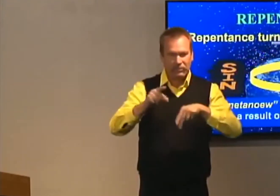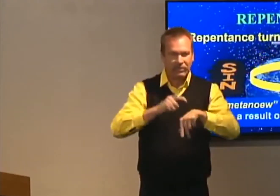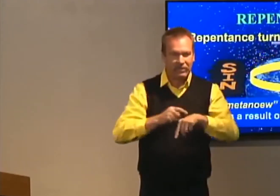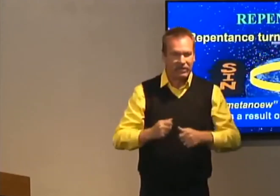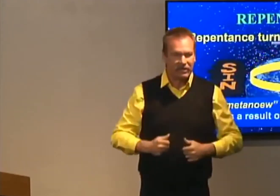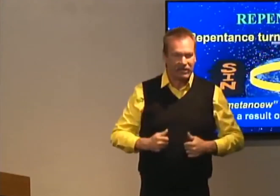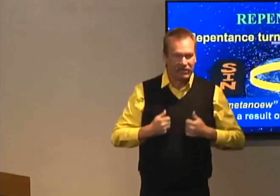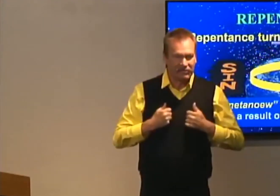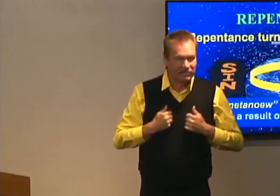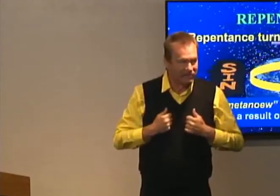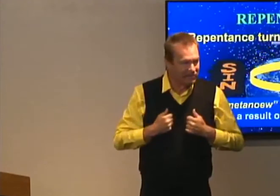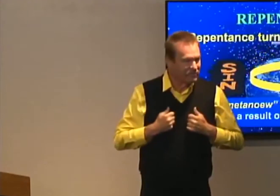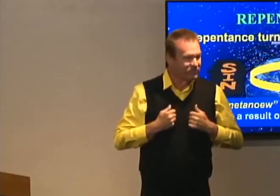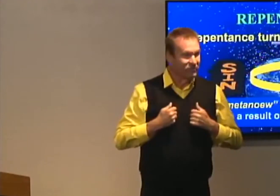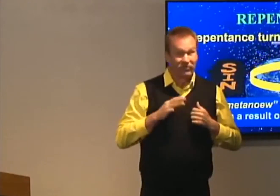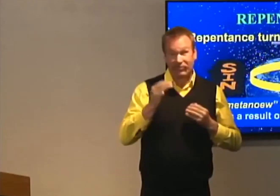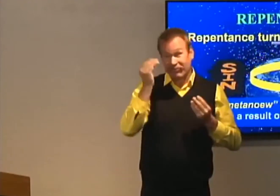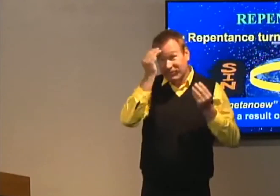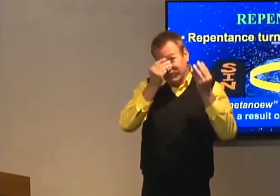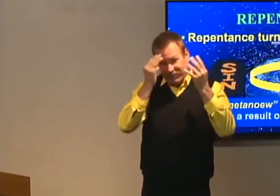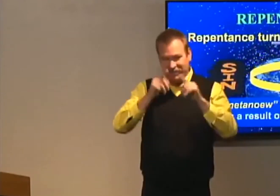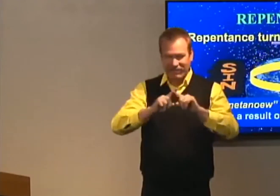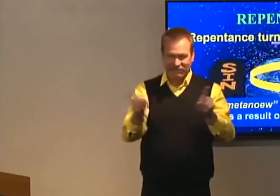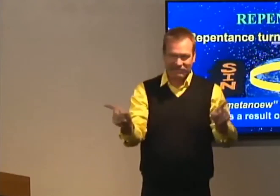left to live. Imagine a short time left to live.